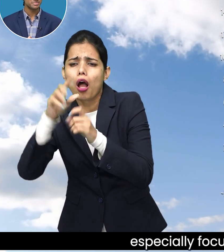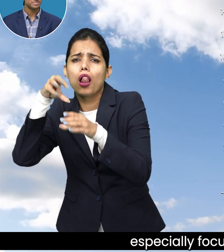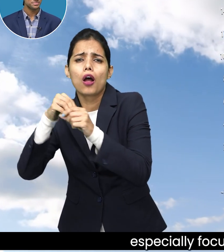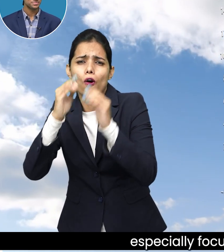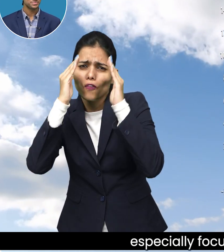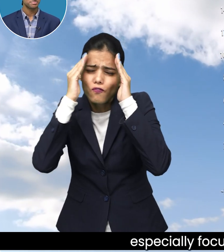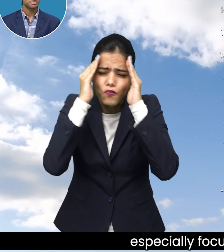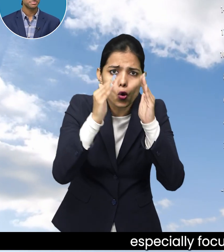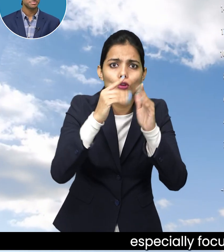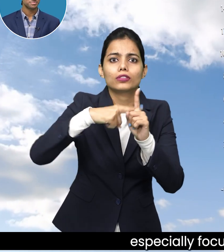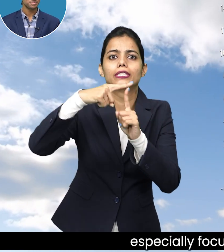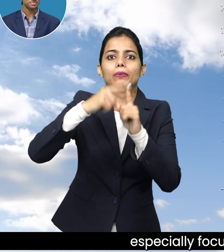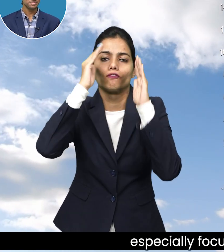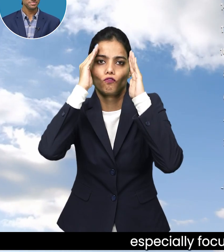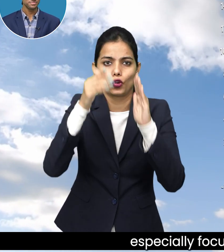temperature.